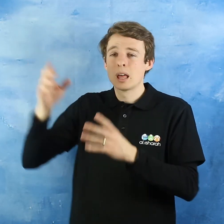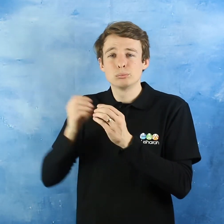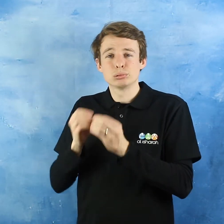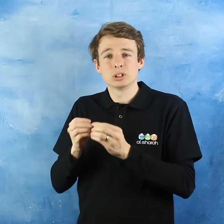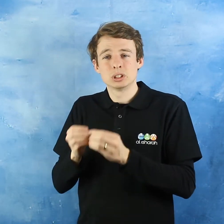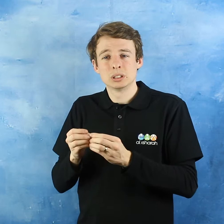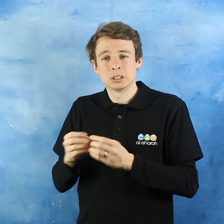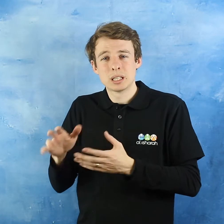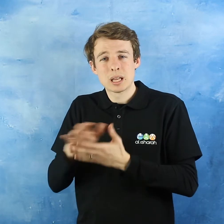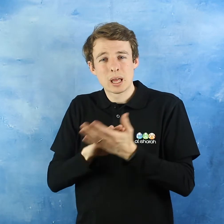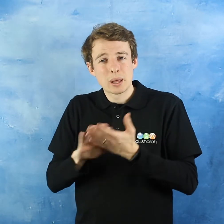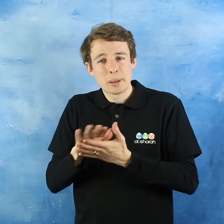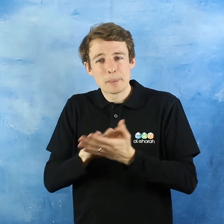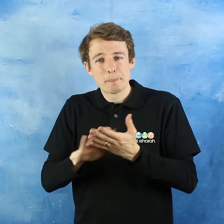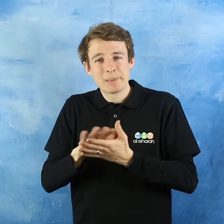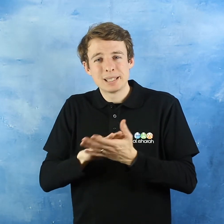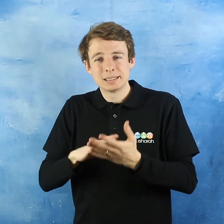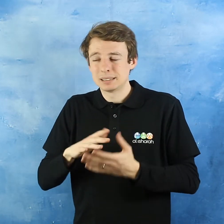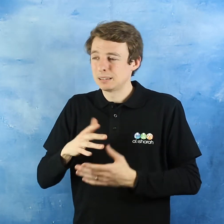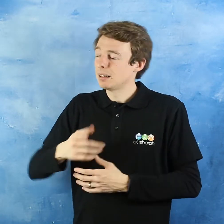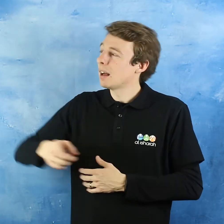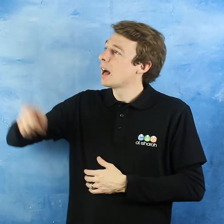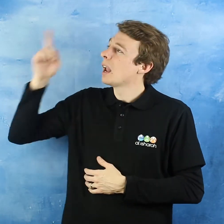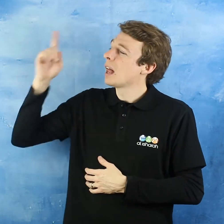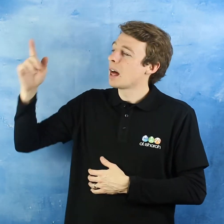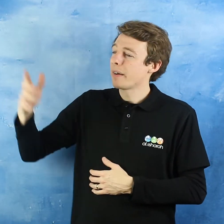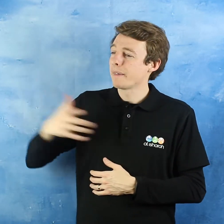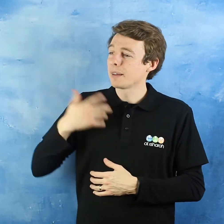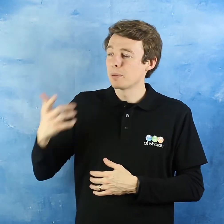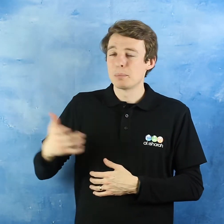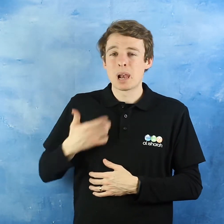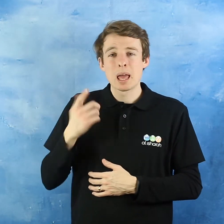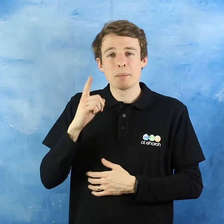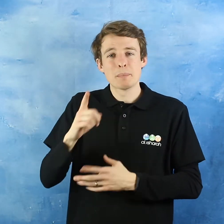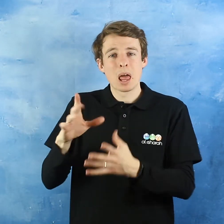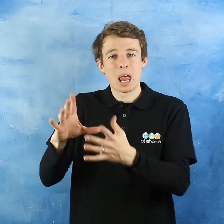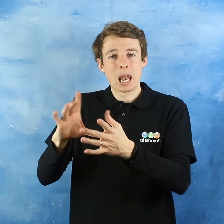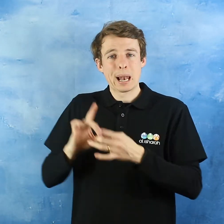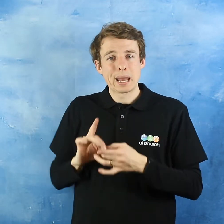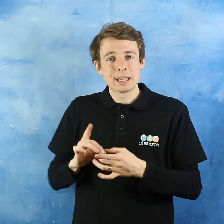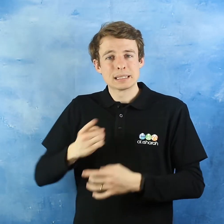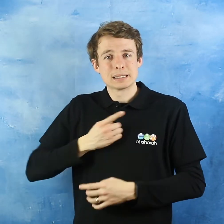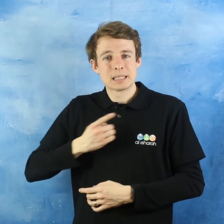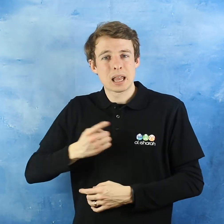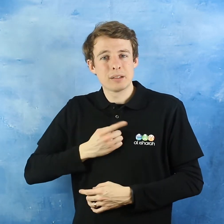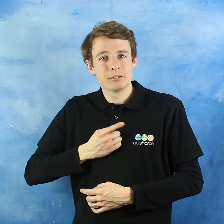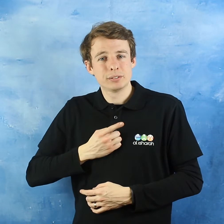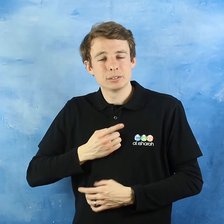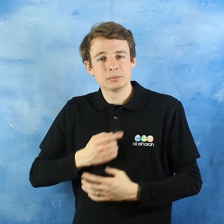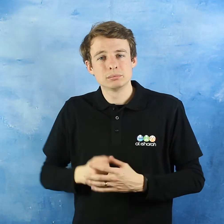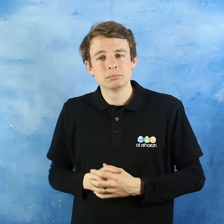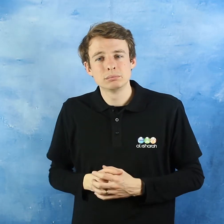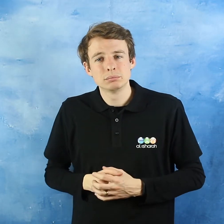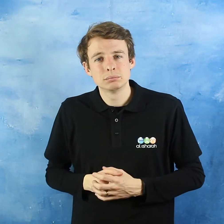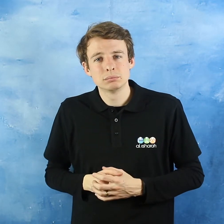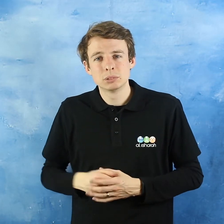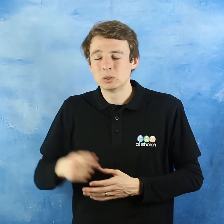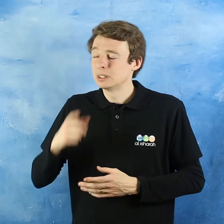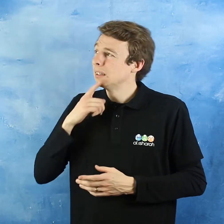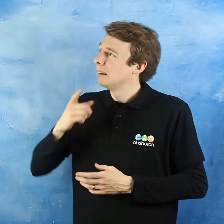to Allah. Wallah, I am the one responsible for all the suffering of the ummah. Because I was not sincere to